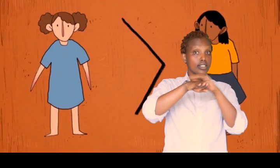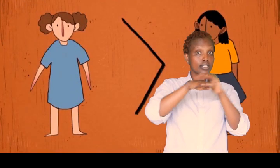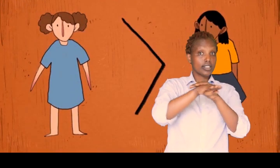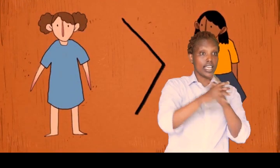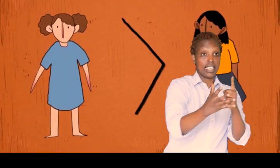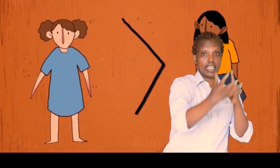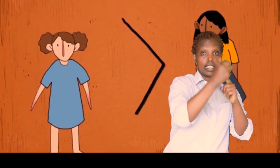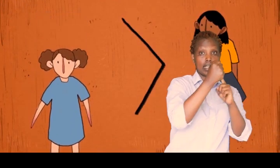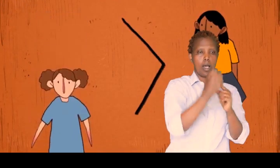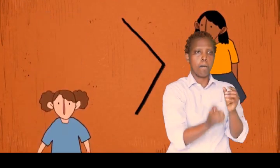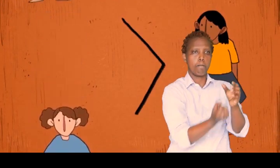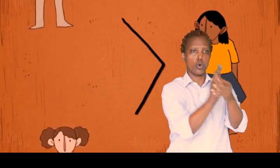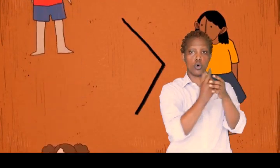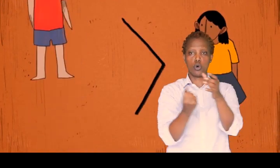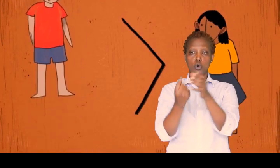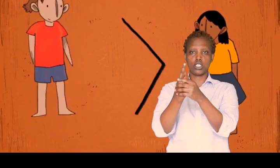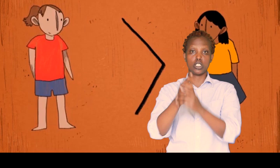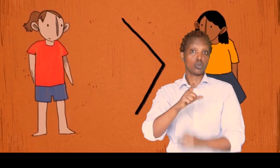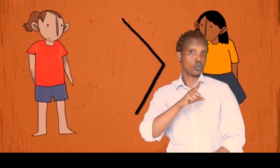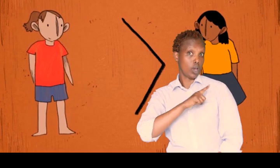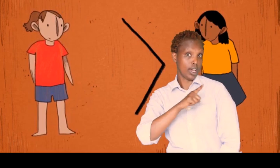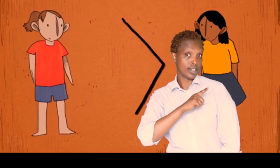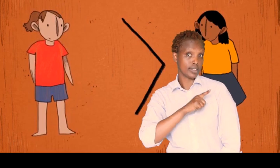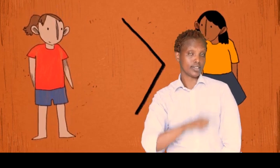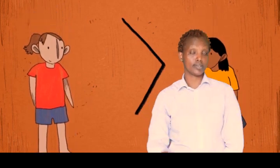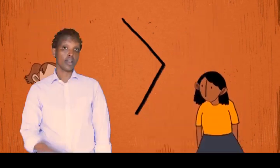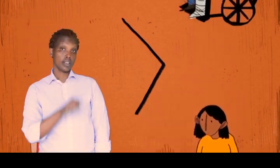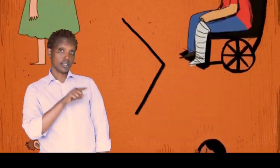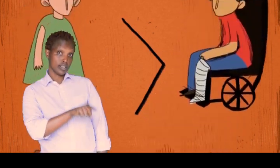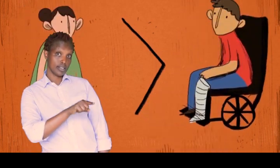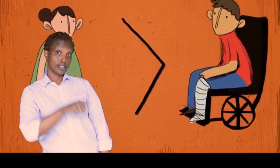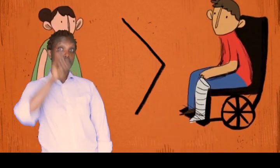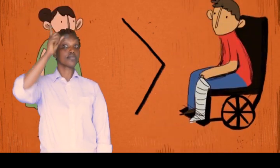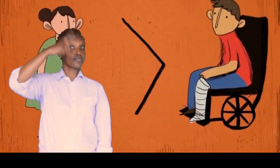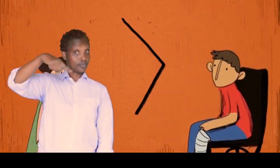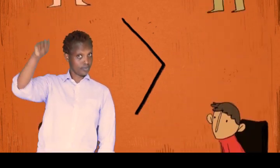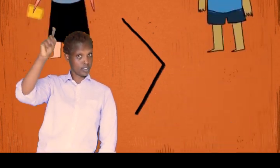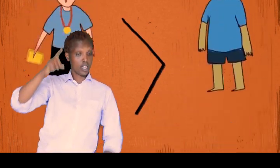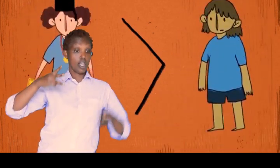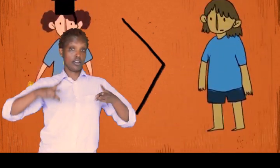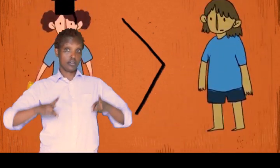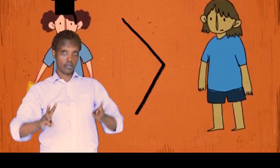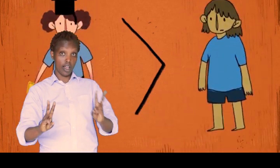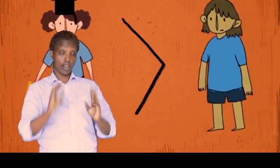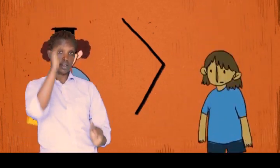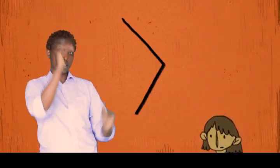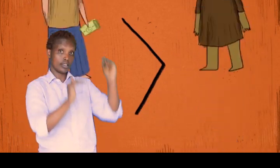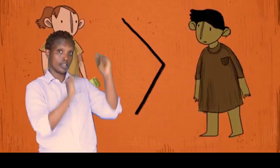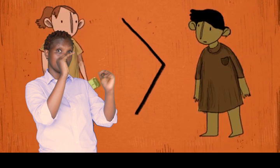recognizing differences, improving conditions and access, as well as creating systemic change.